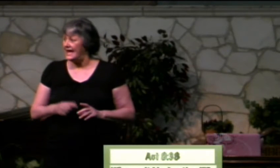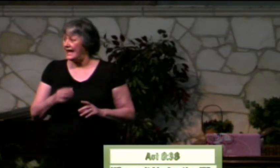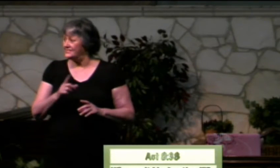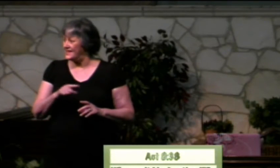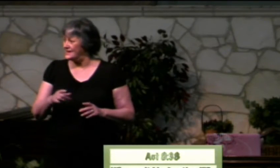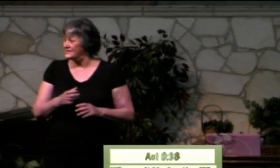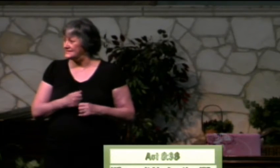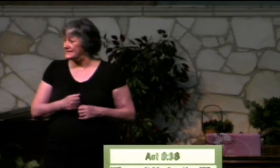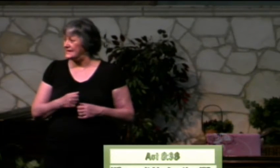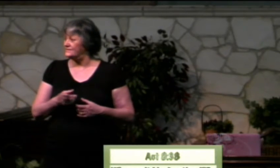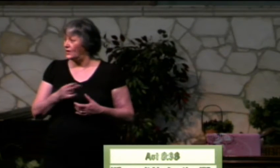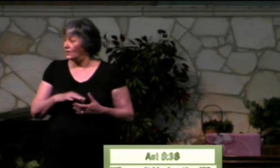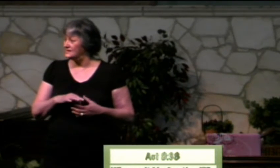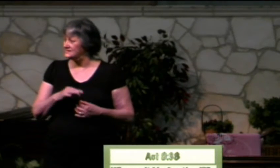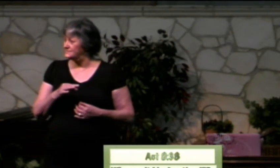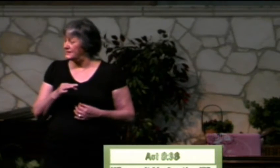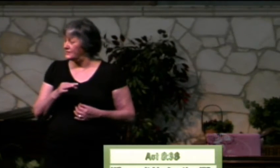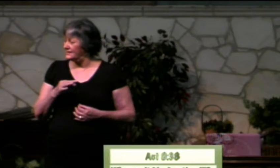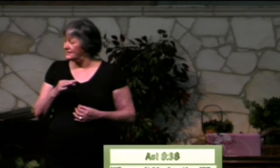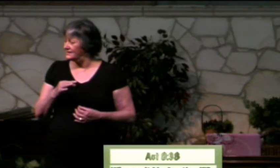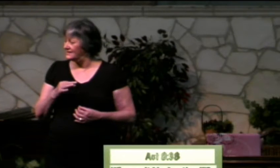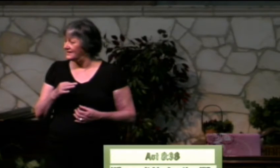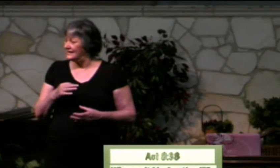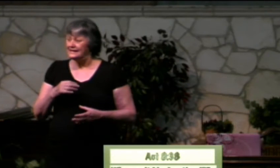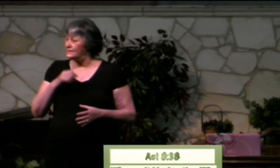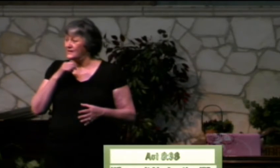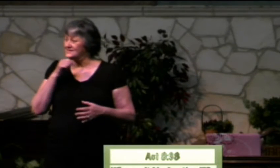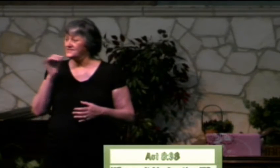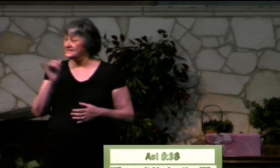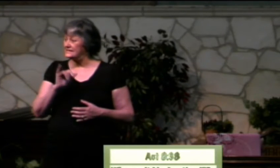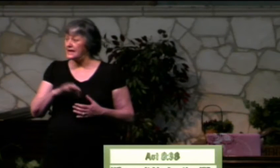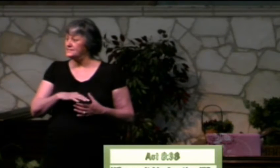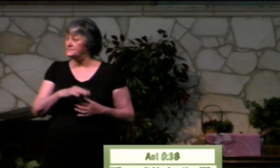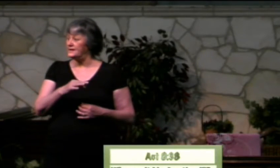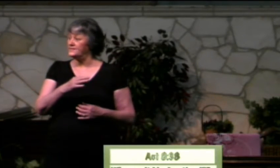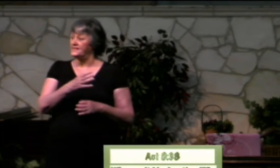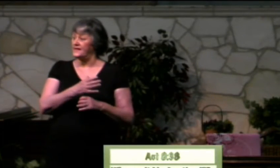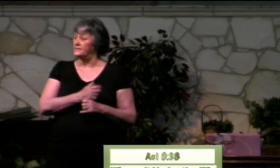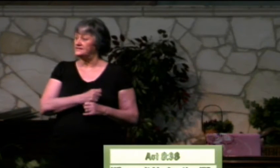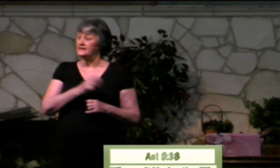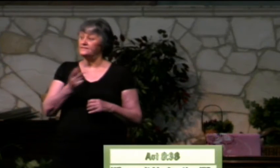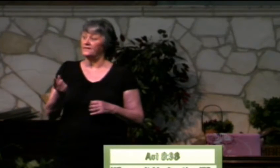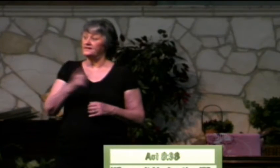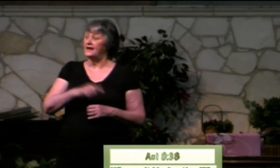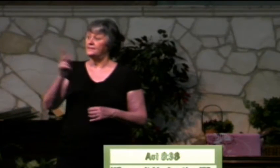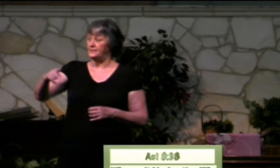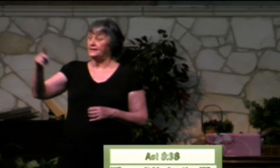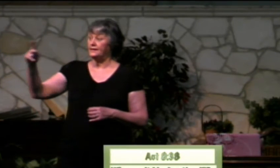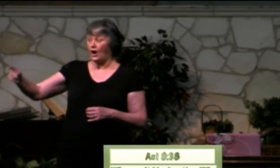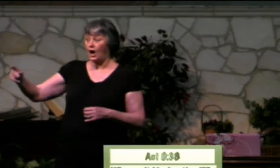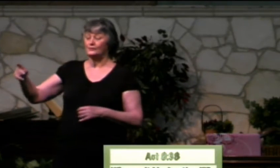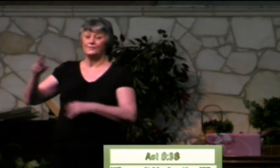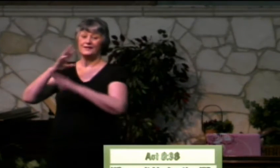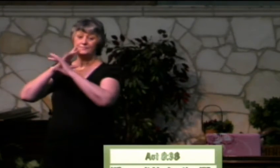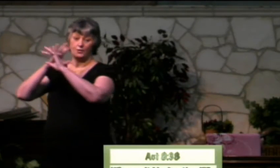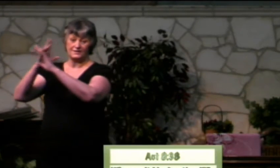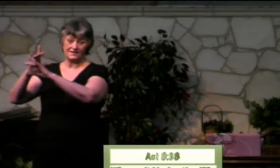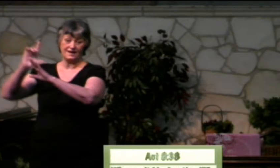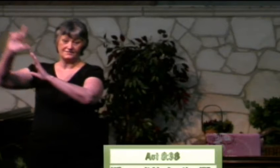and they received the Holy Spirit. It wasn't the same Spirit that they received on the day of Pentecost when they spoke in tongues.